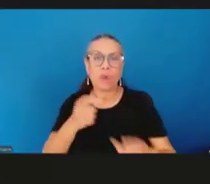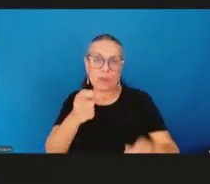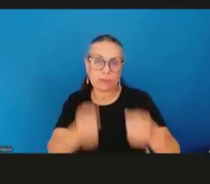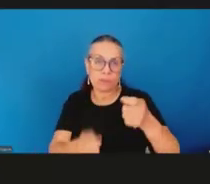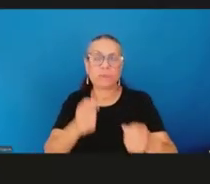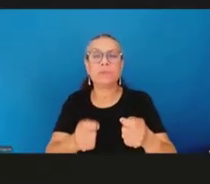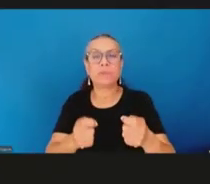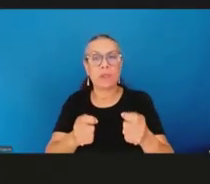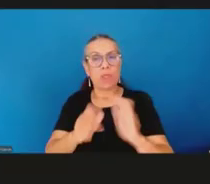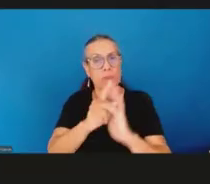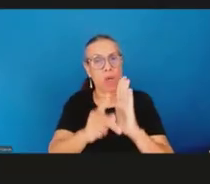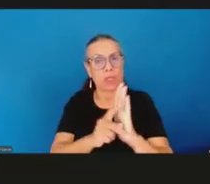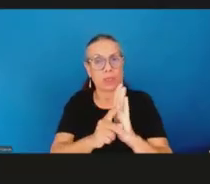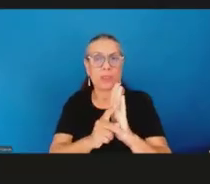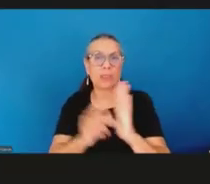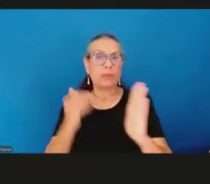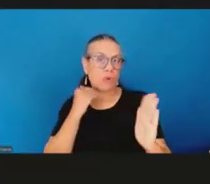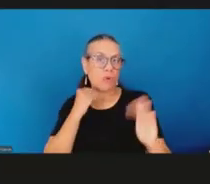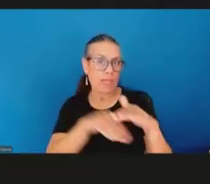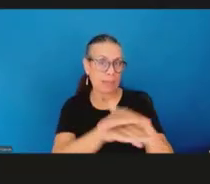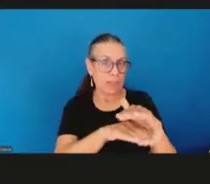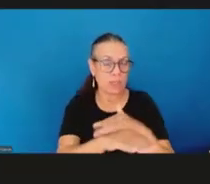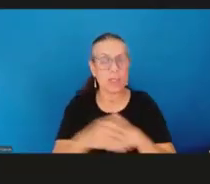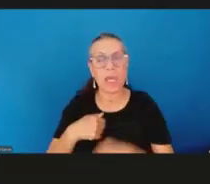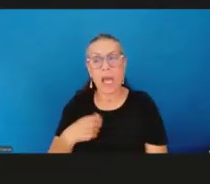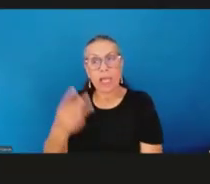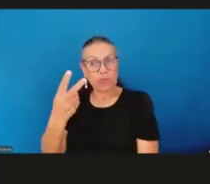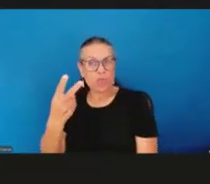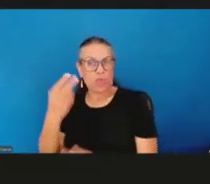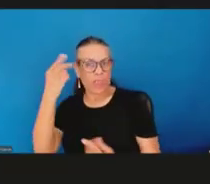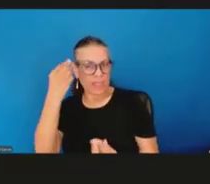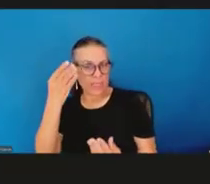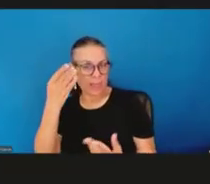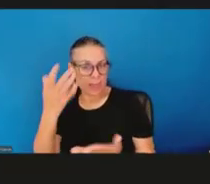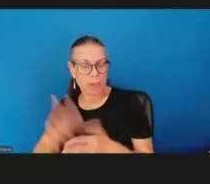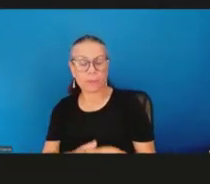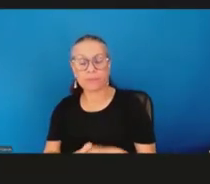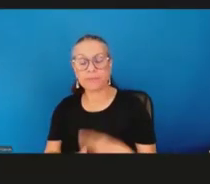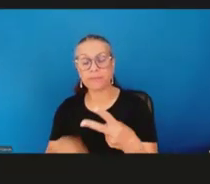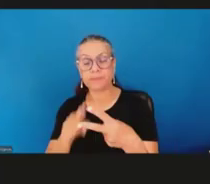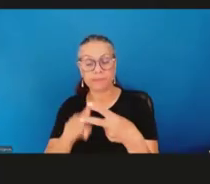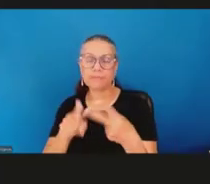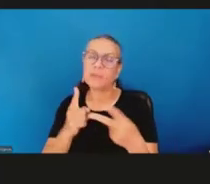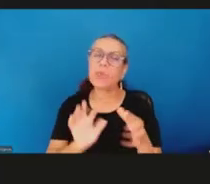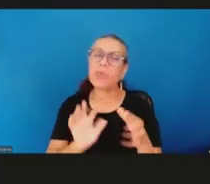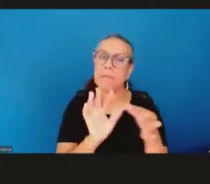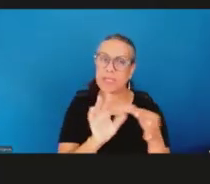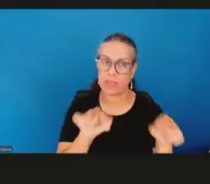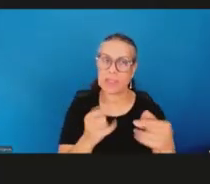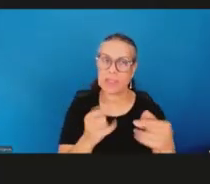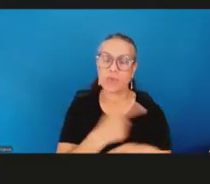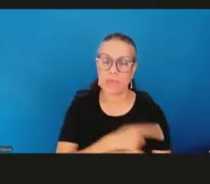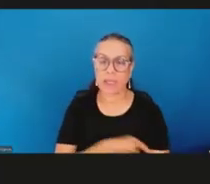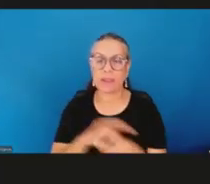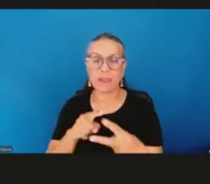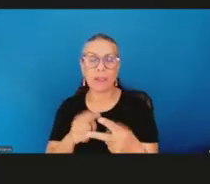equity. I have 2 considerations moving forward. The first is, and this has been brought up today, I would like